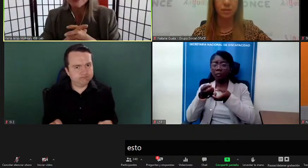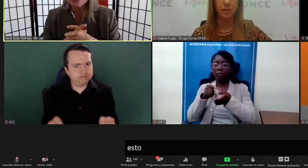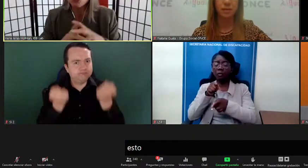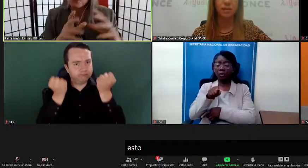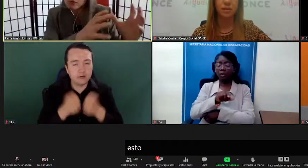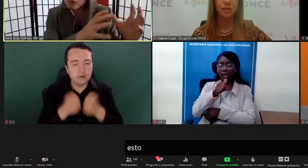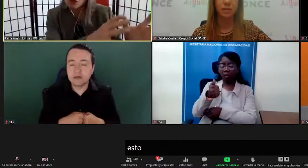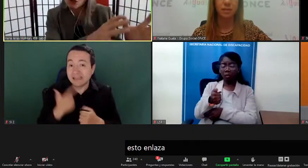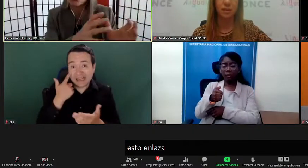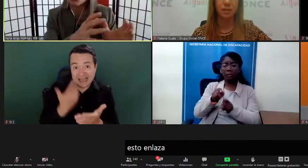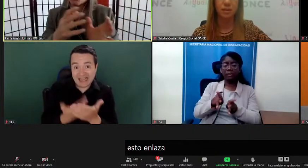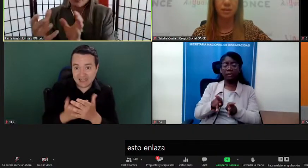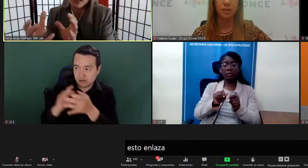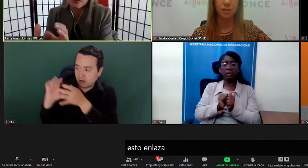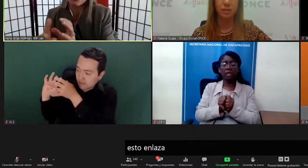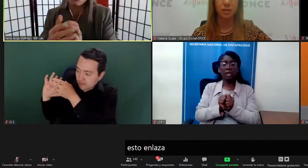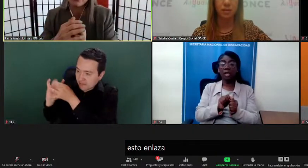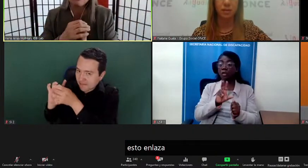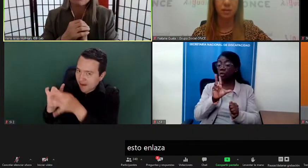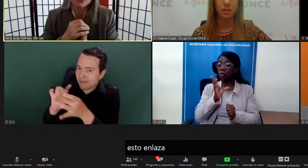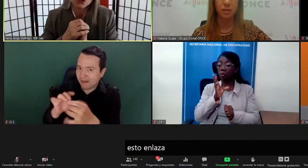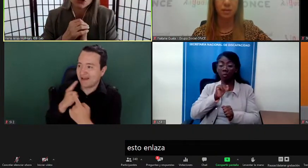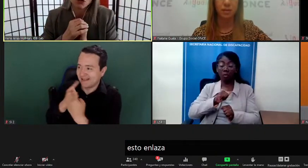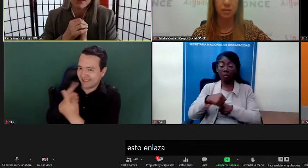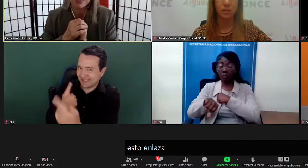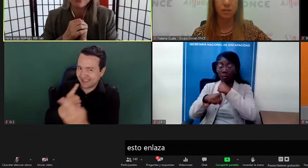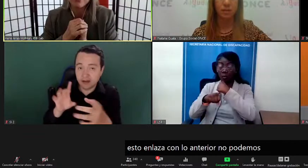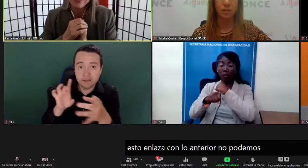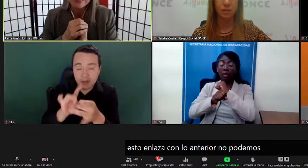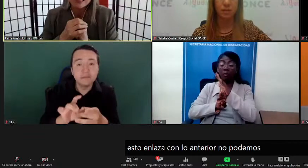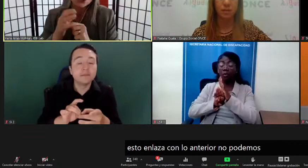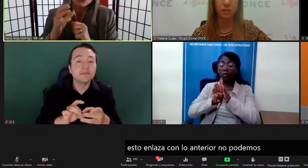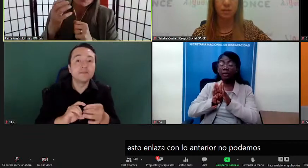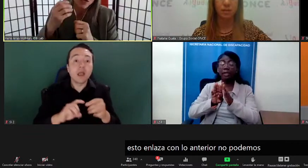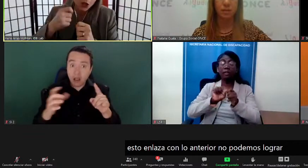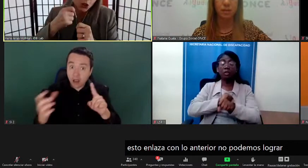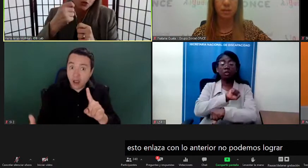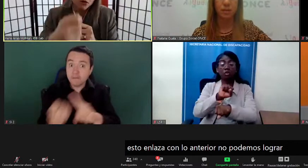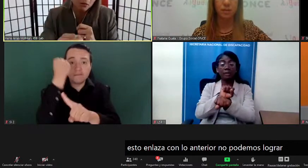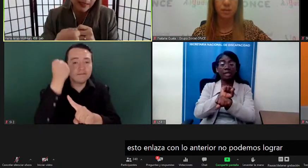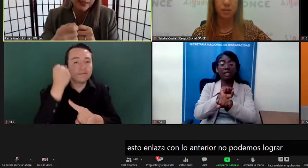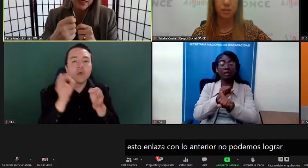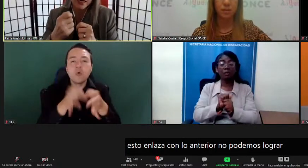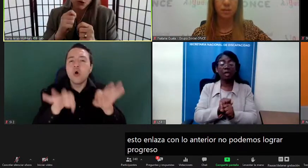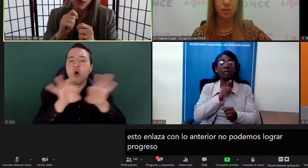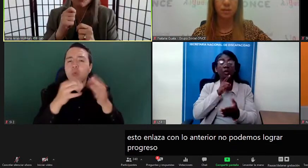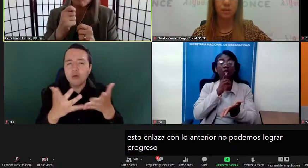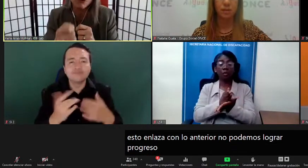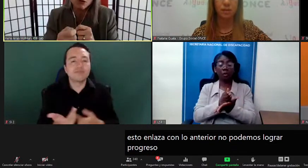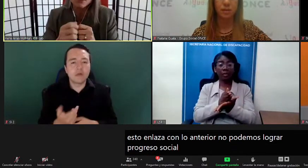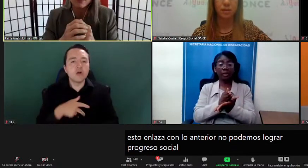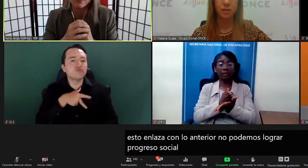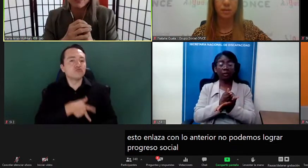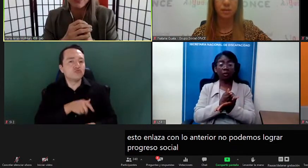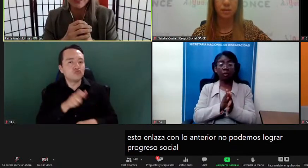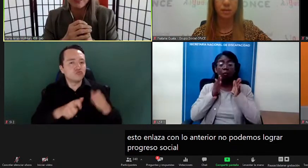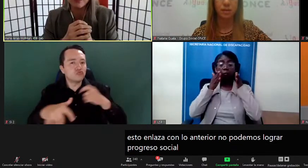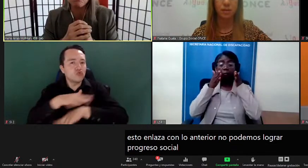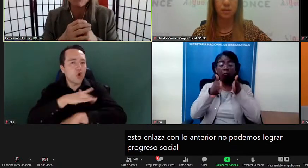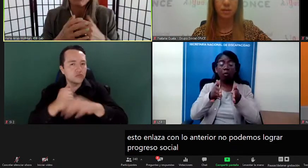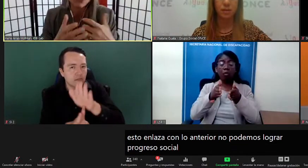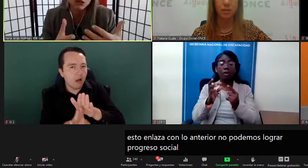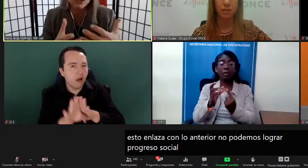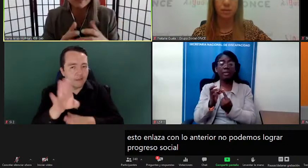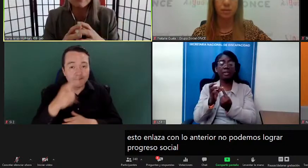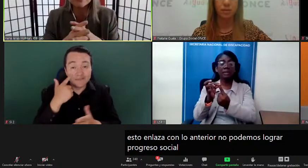comes together with the other messages because we cannot do this without promoting social progress and